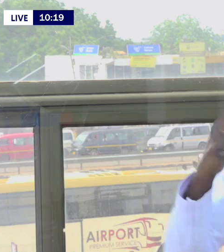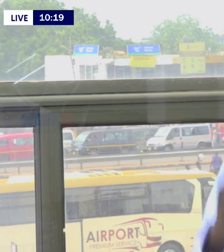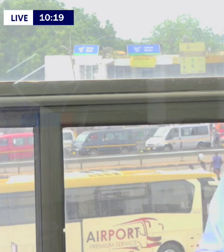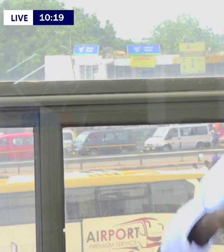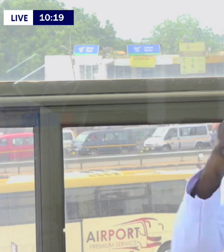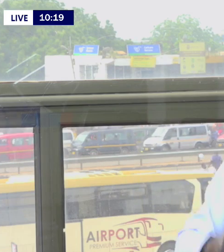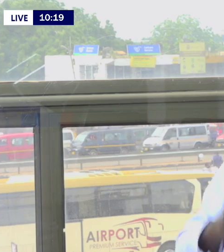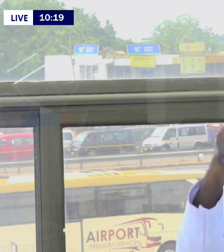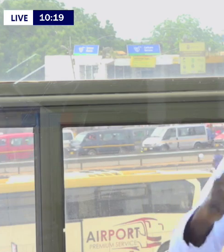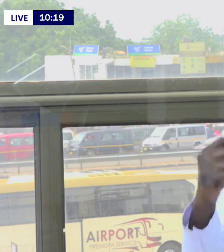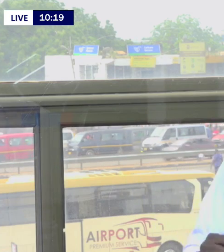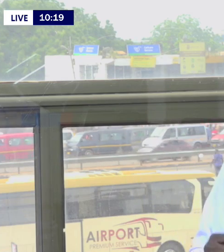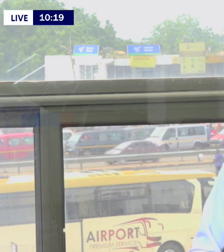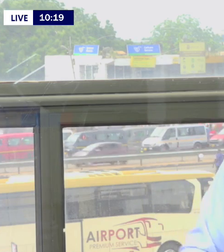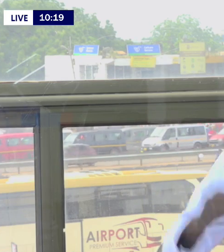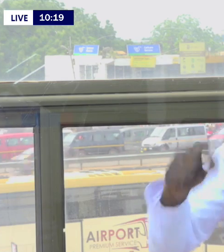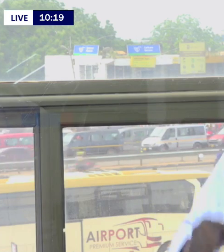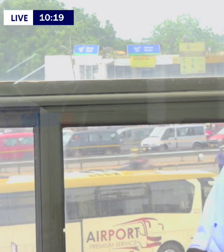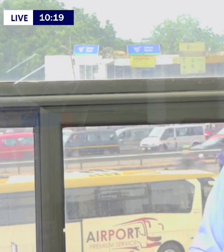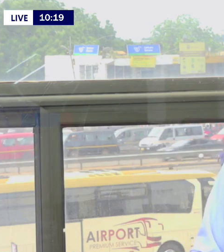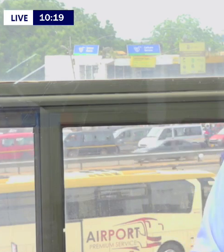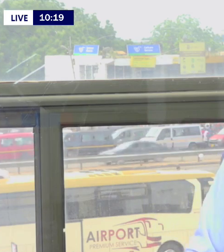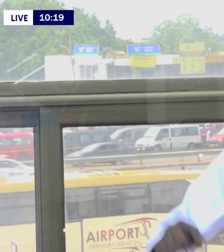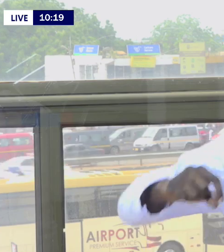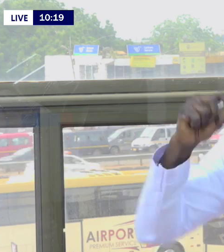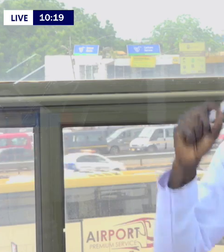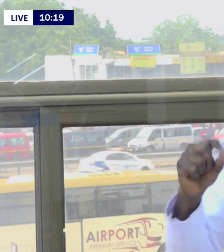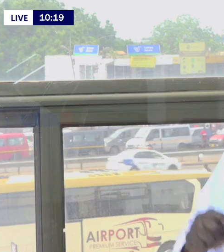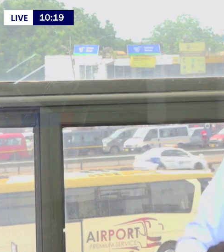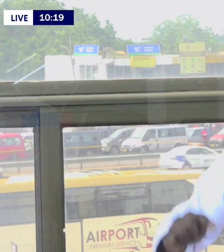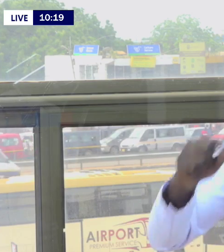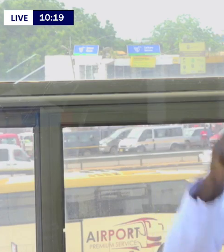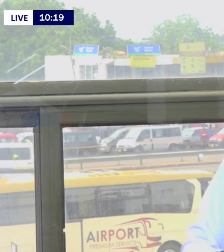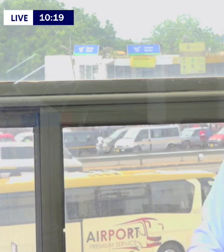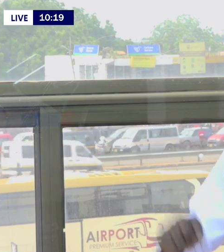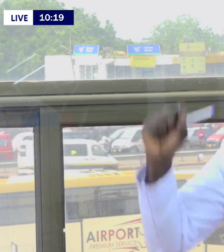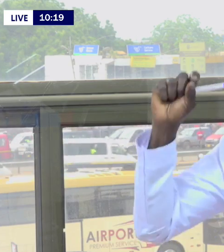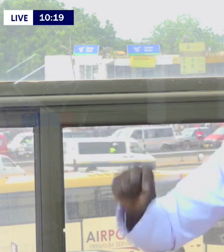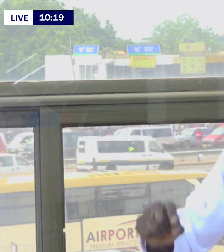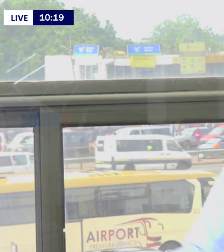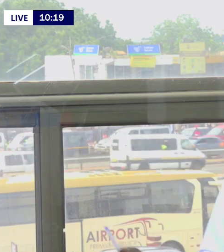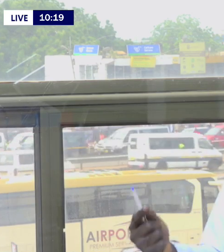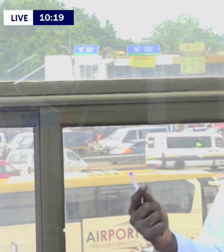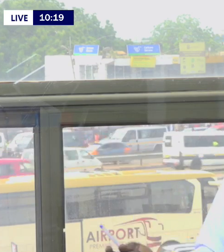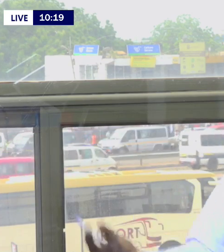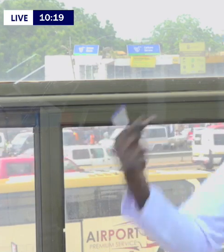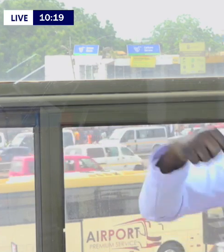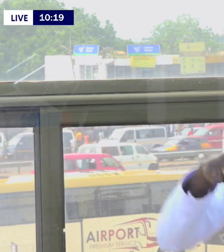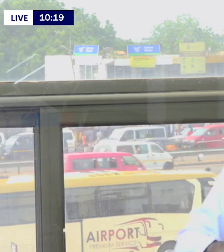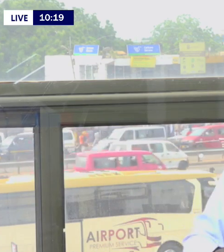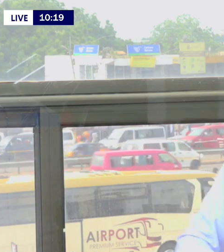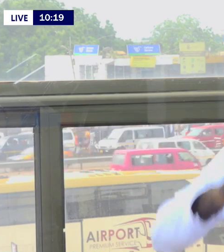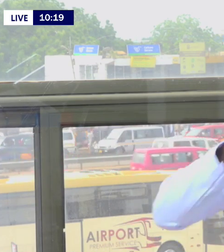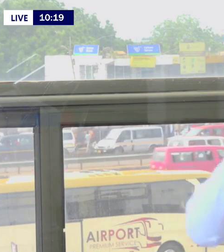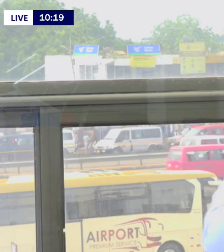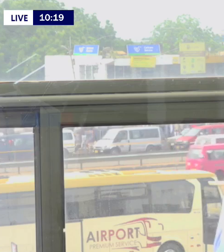Nti aban bia obeto two election ase no owo problem. Nti aban ne say say election now election di bet me dey ye ne aba o